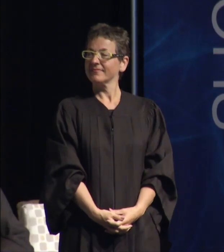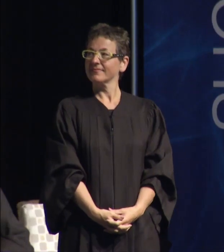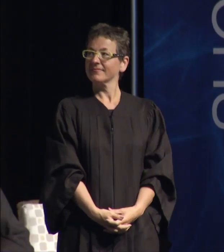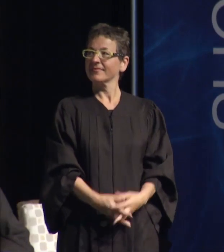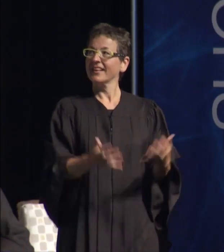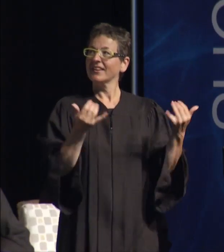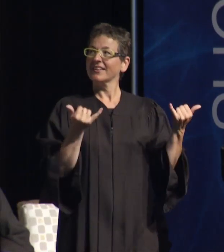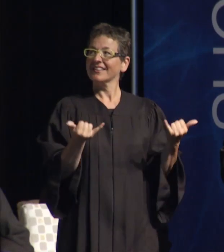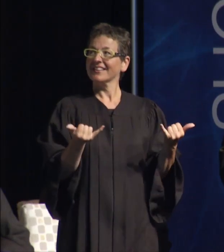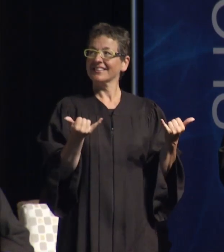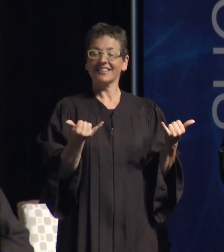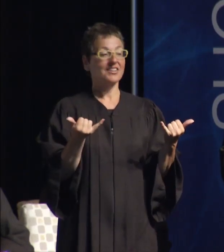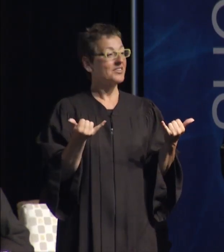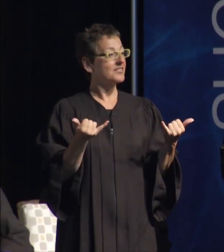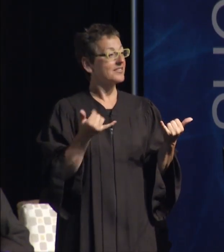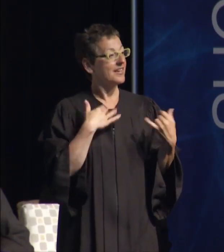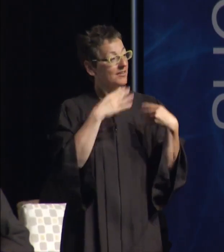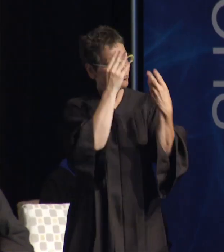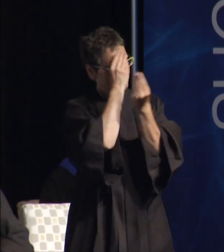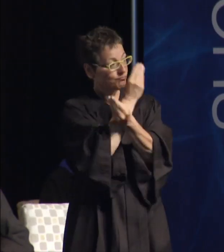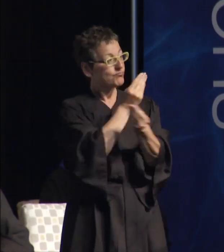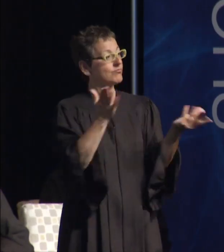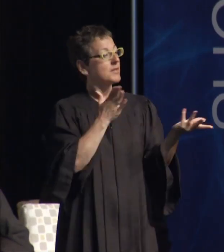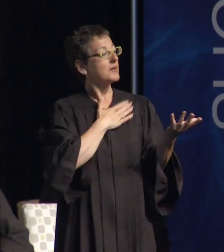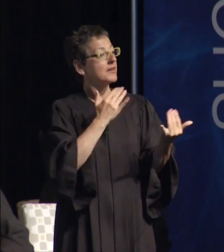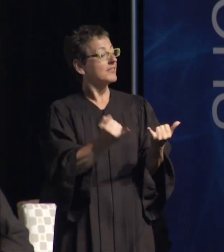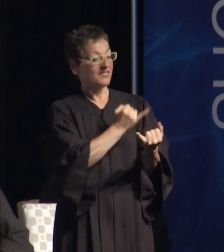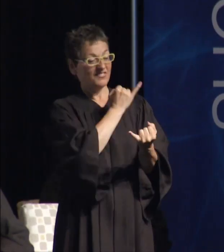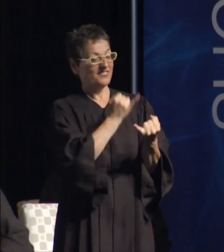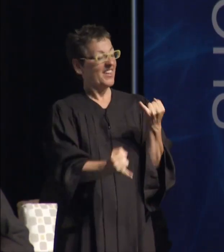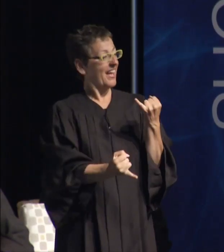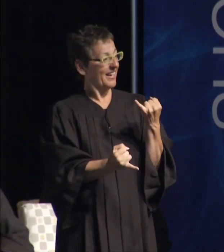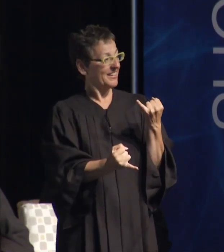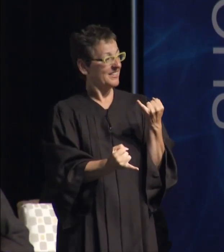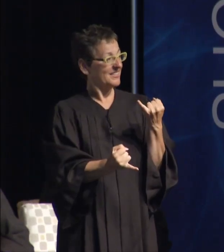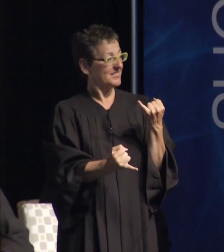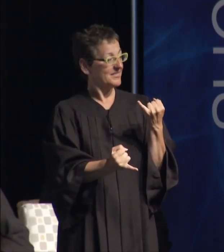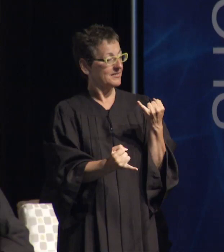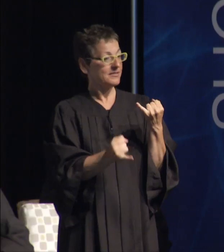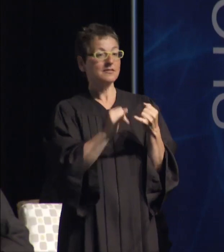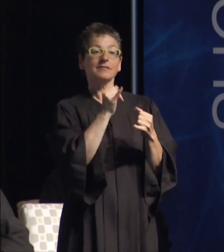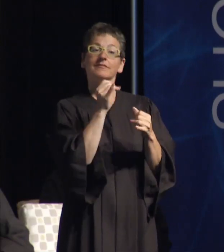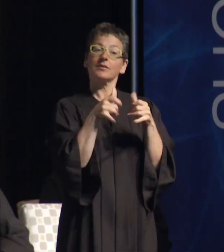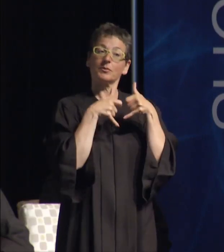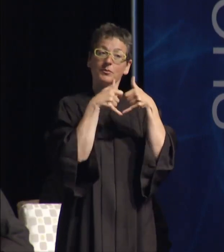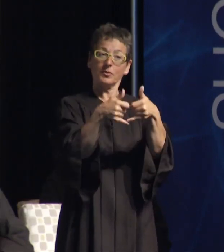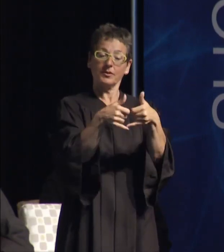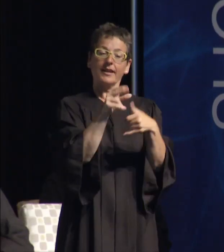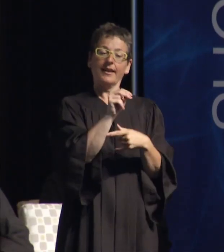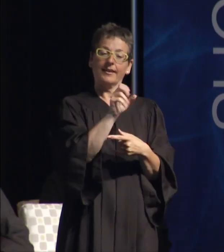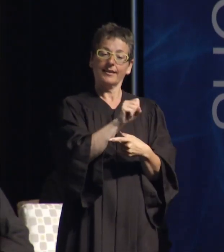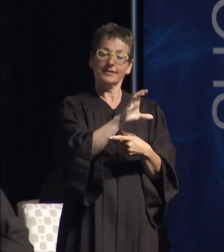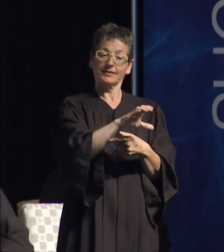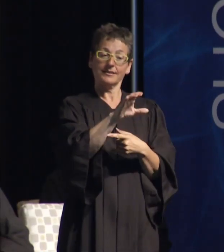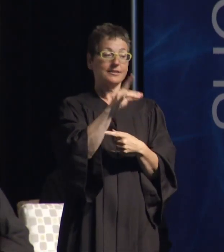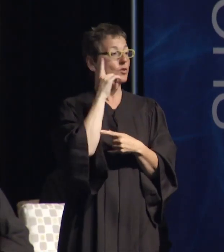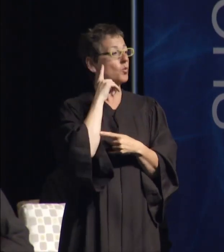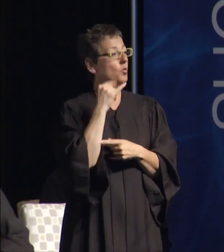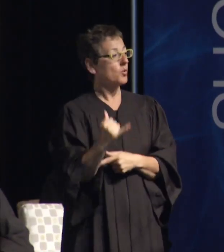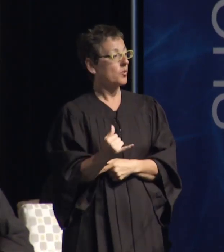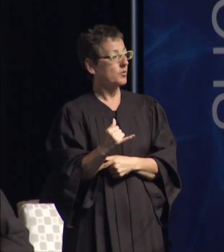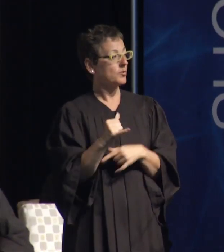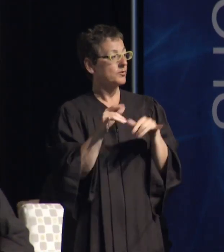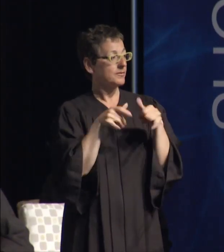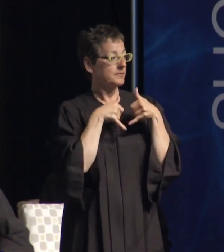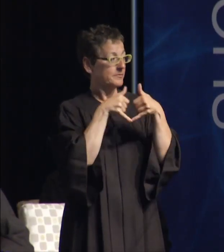At this time, it's my pleasure to announce the 5th and final major award, the Nova Scotia Community College Gold Medal. This